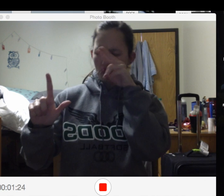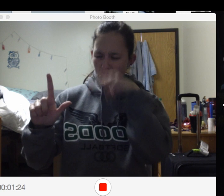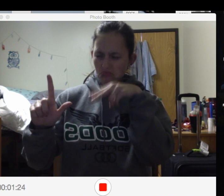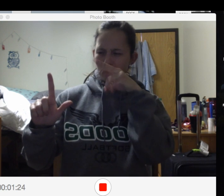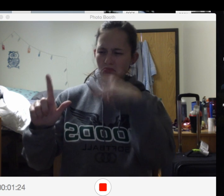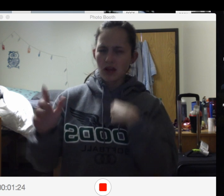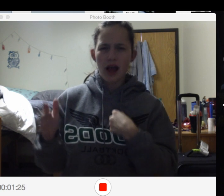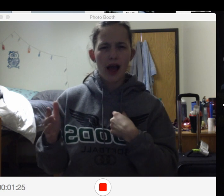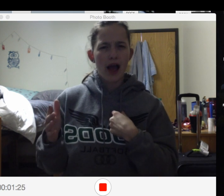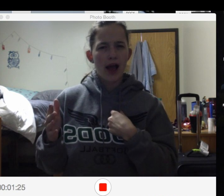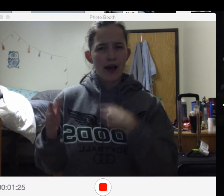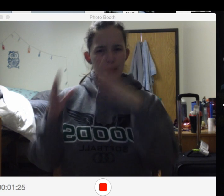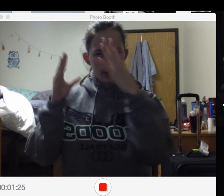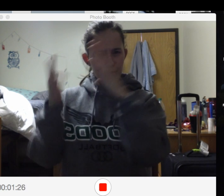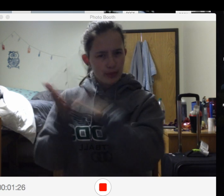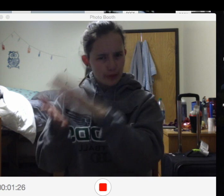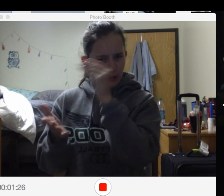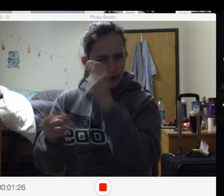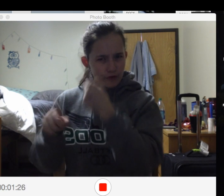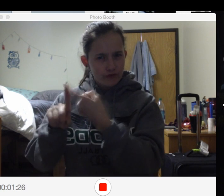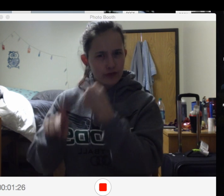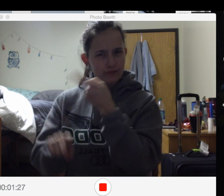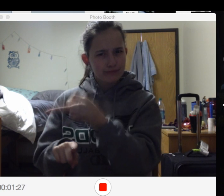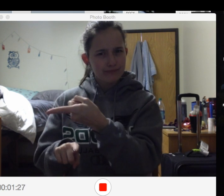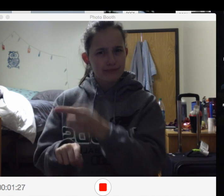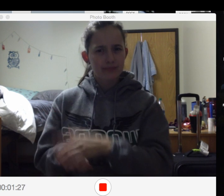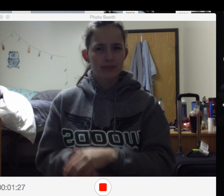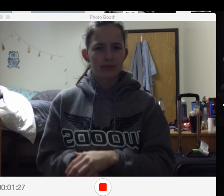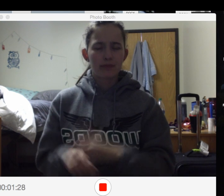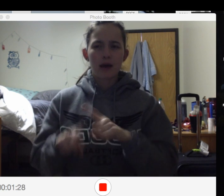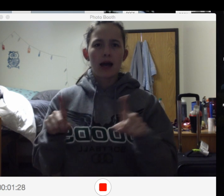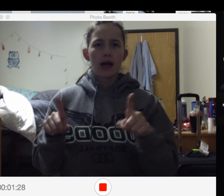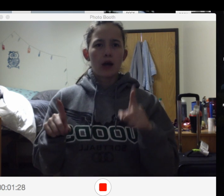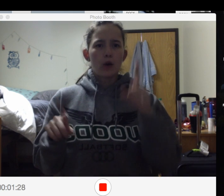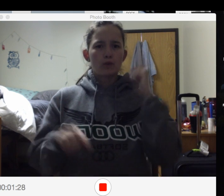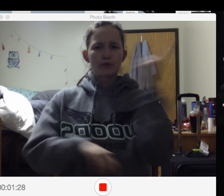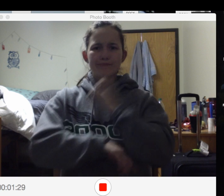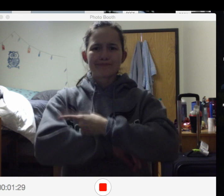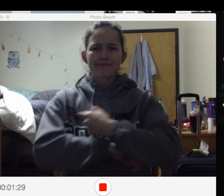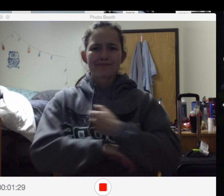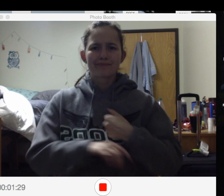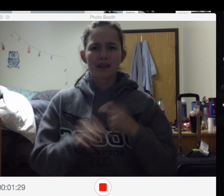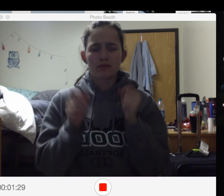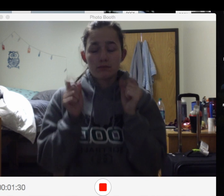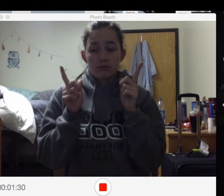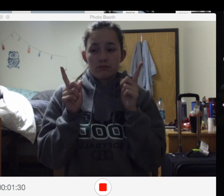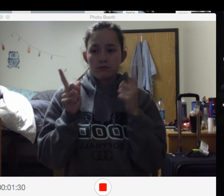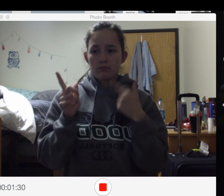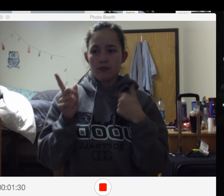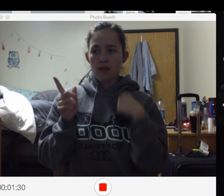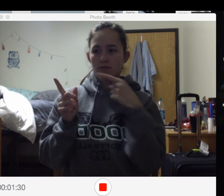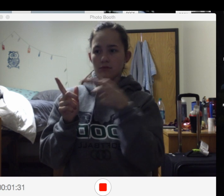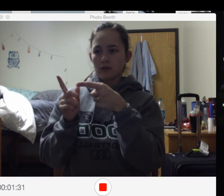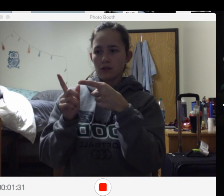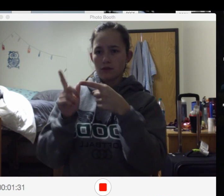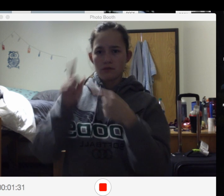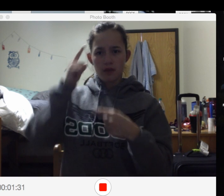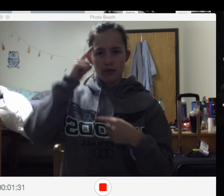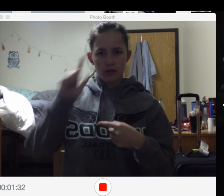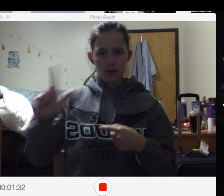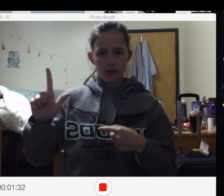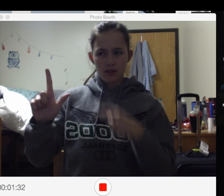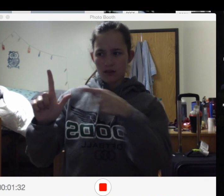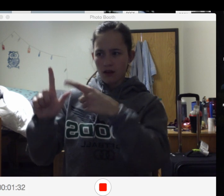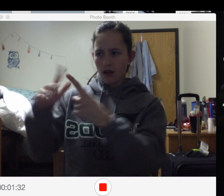link to. I like learning a thing or two. And so I was kind of surprised when I noticed one day that the conservatives had disappeared from my Facebook